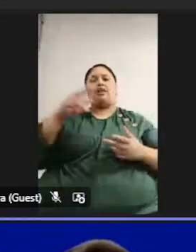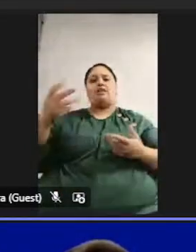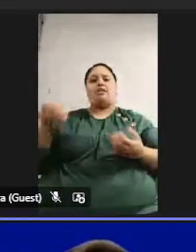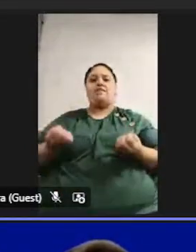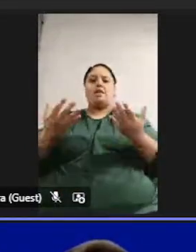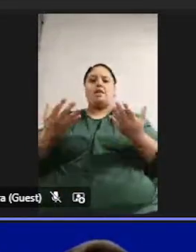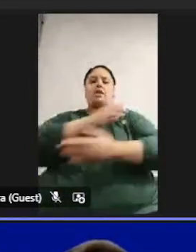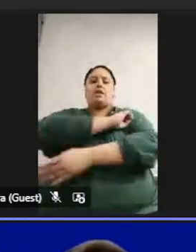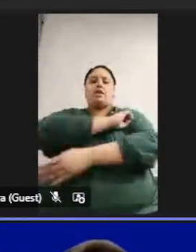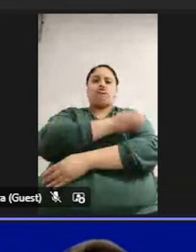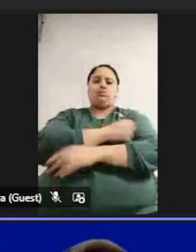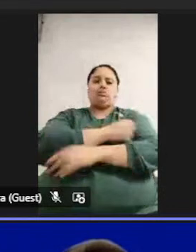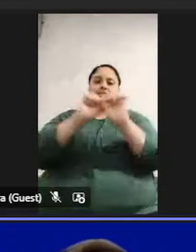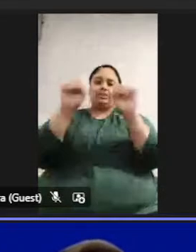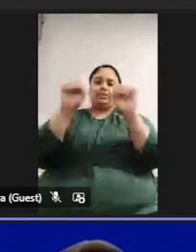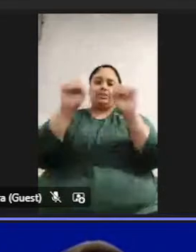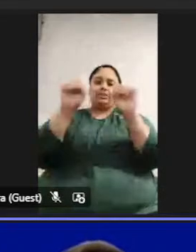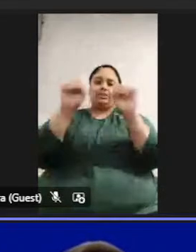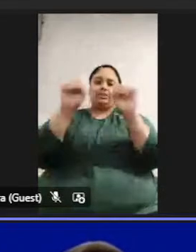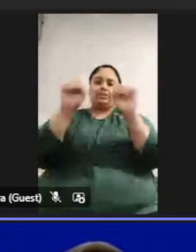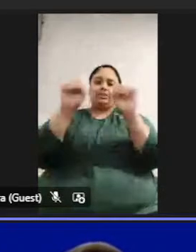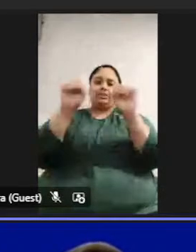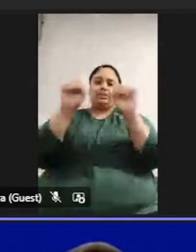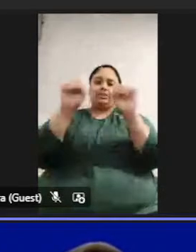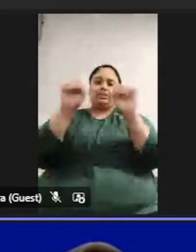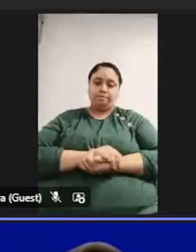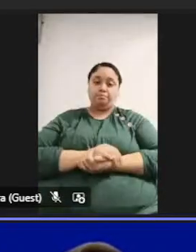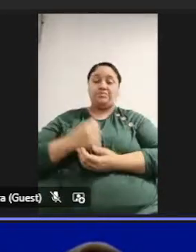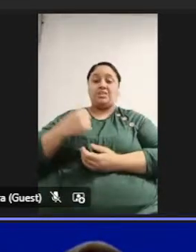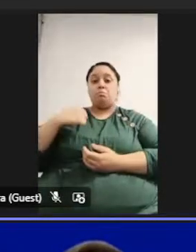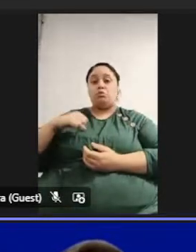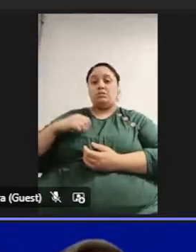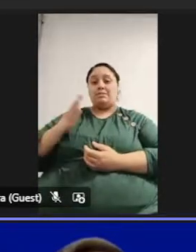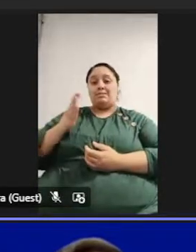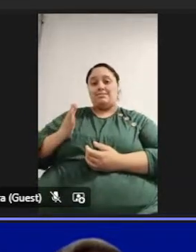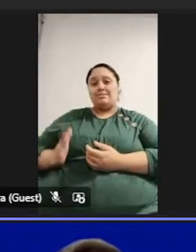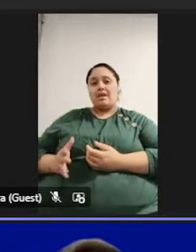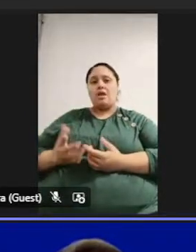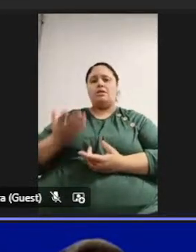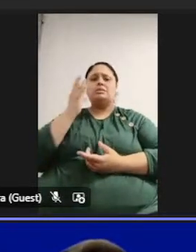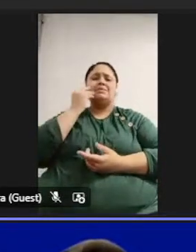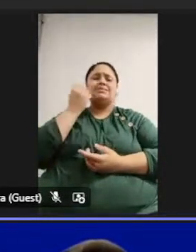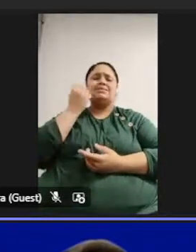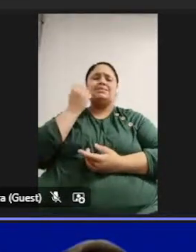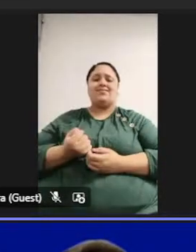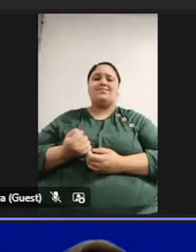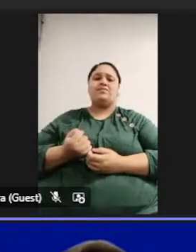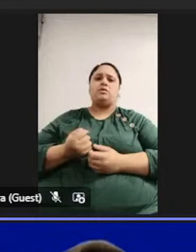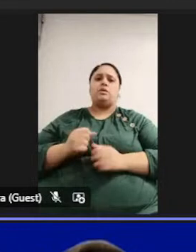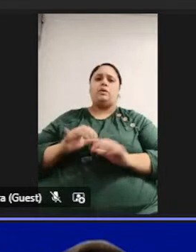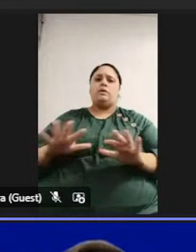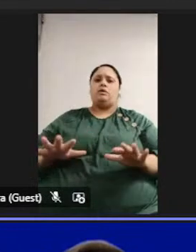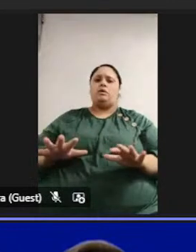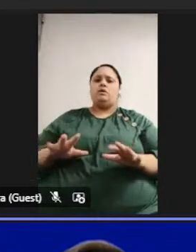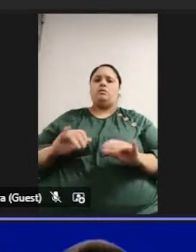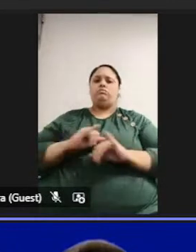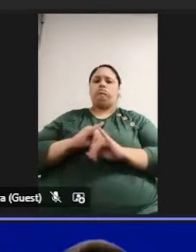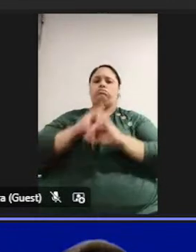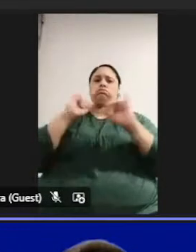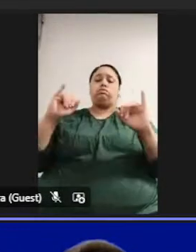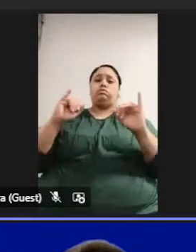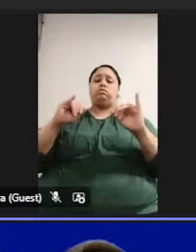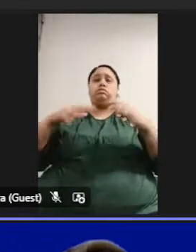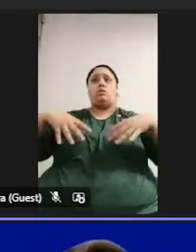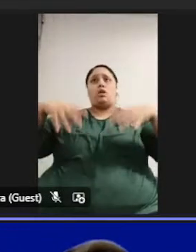services. On the municipal side, they're experiencing incredible load shedding impacts, both on